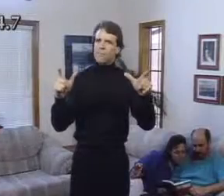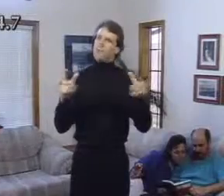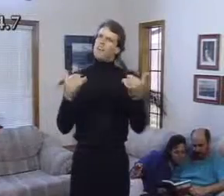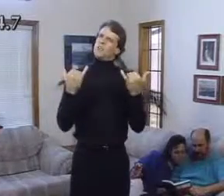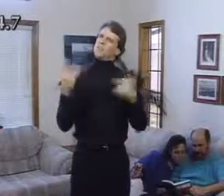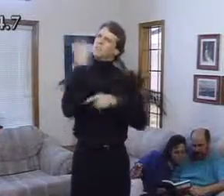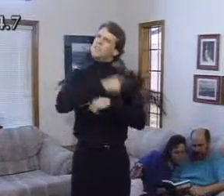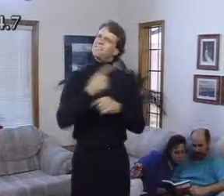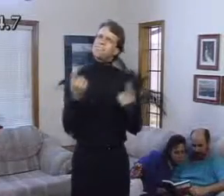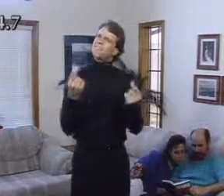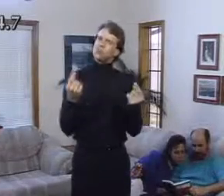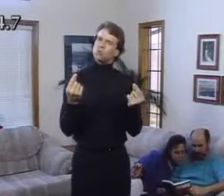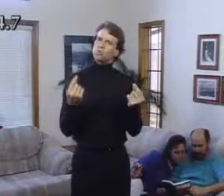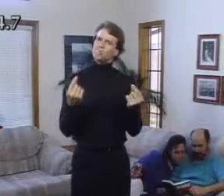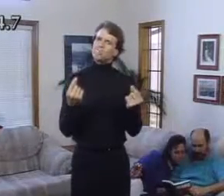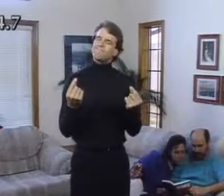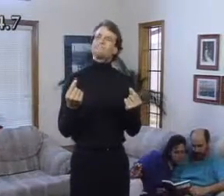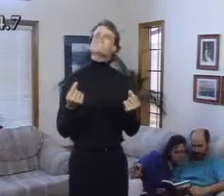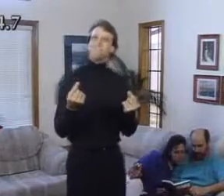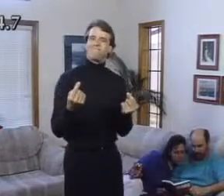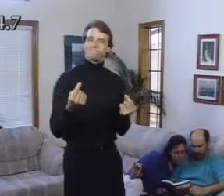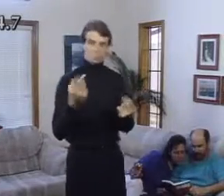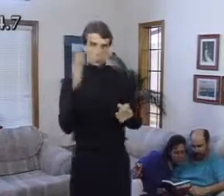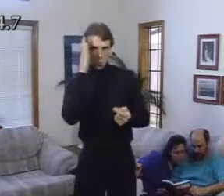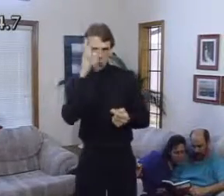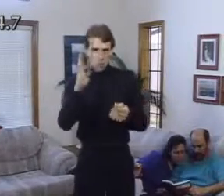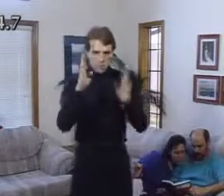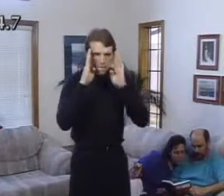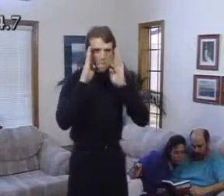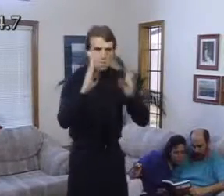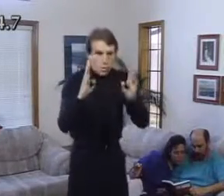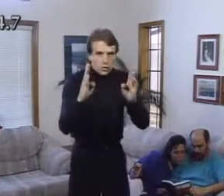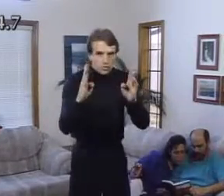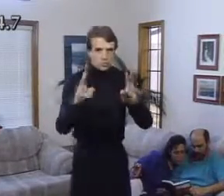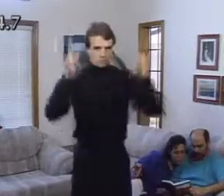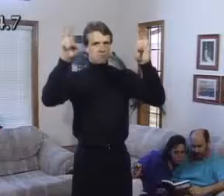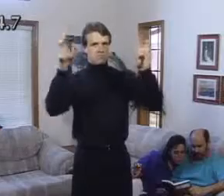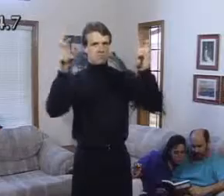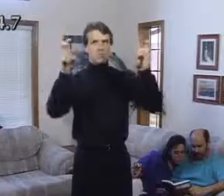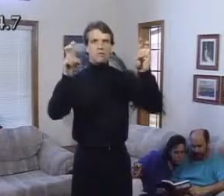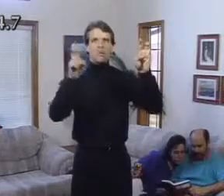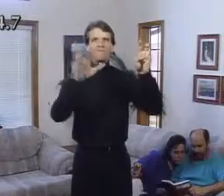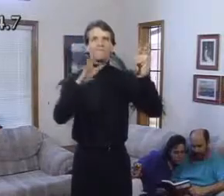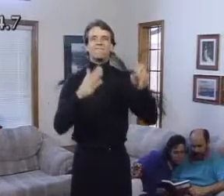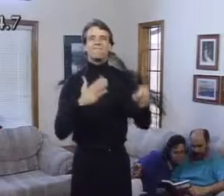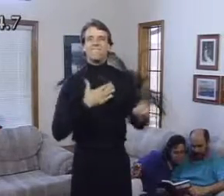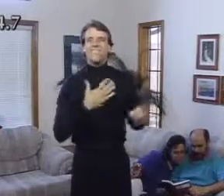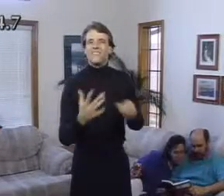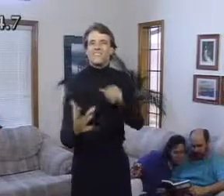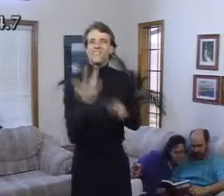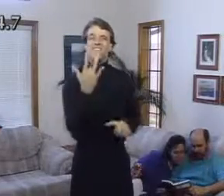language. Now today, we will be focusing on my favorite thing,